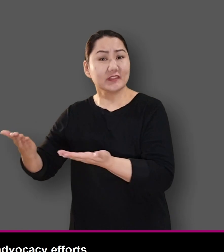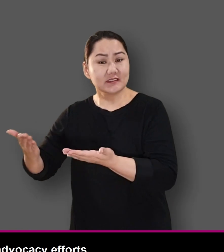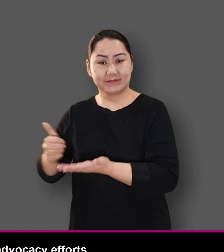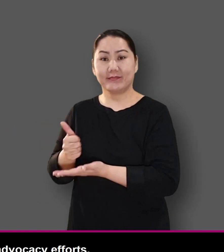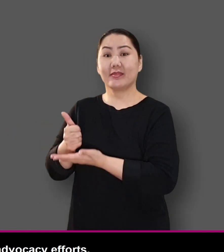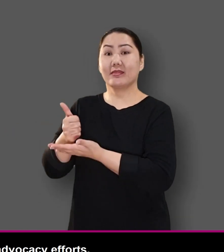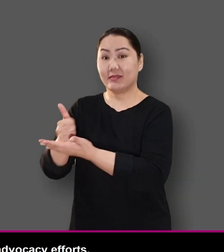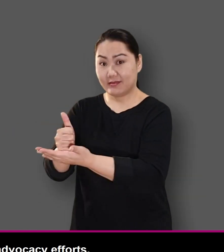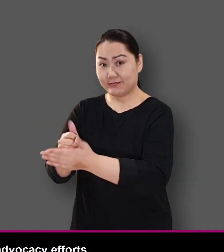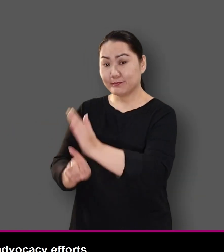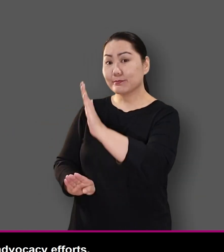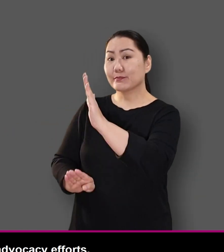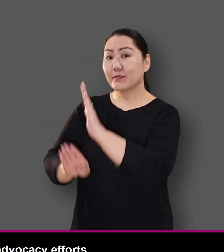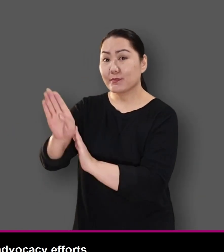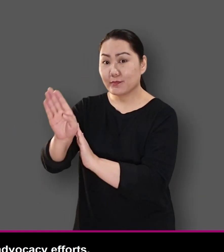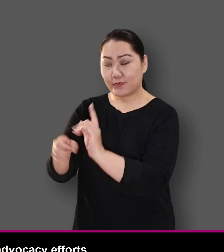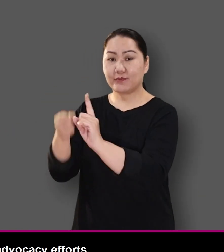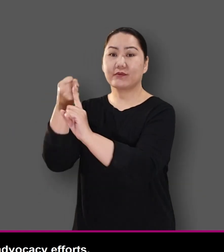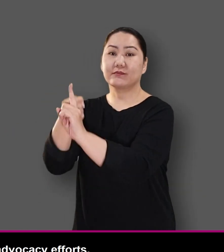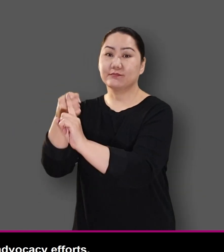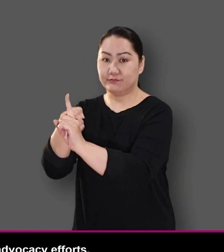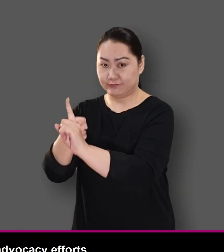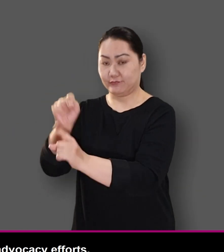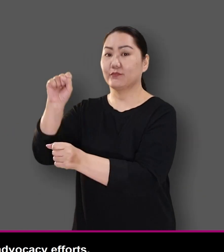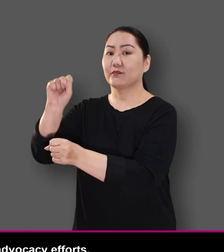to bolster advocacy efforts.